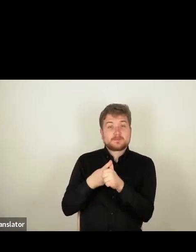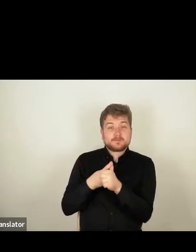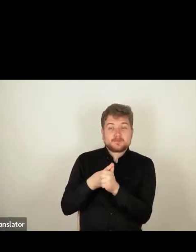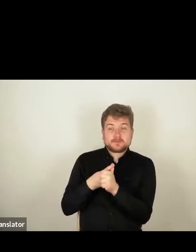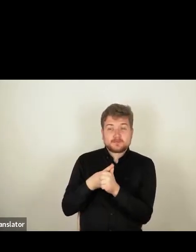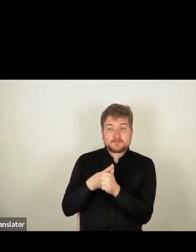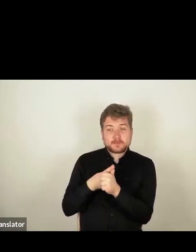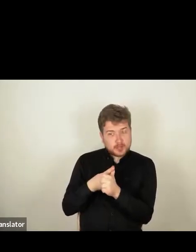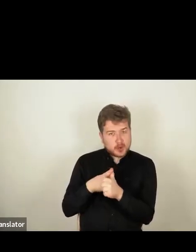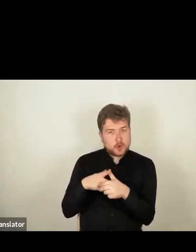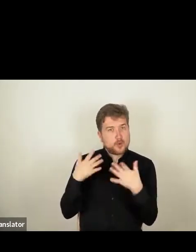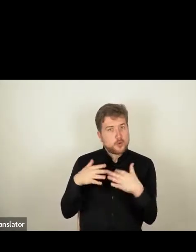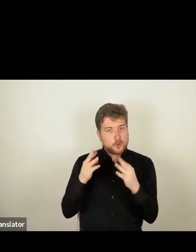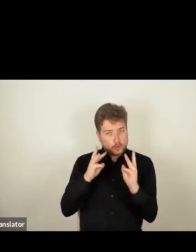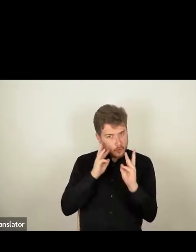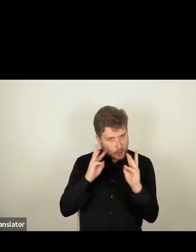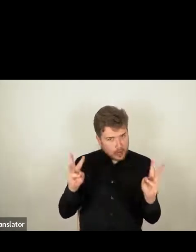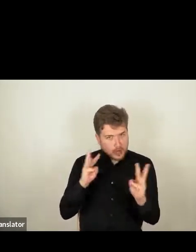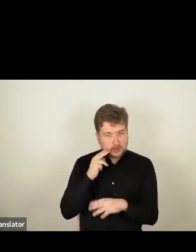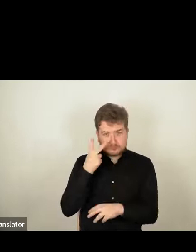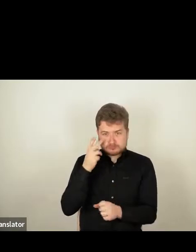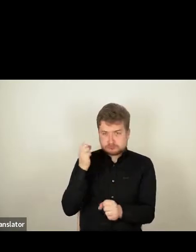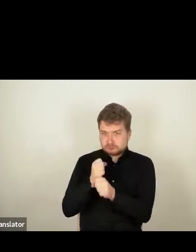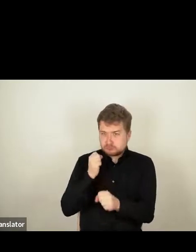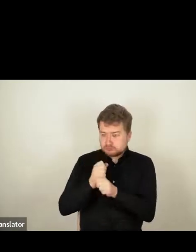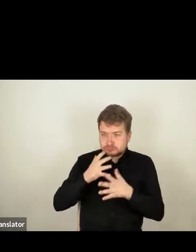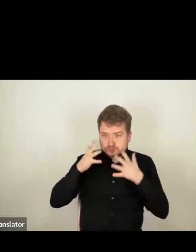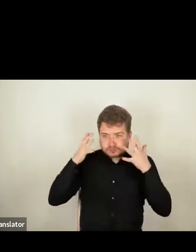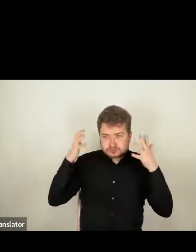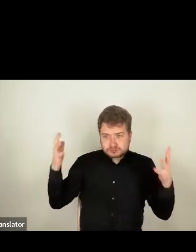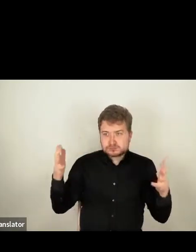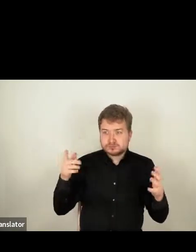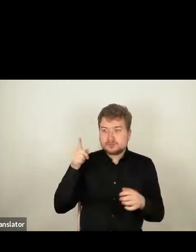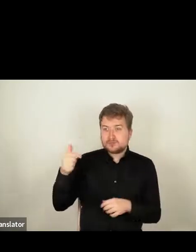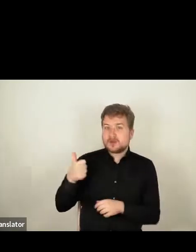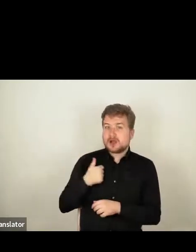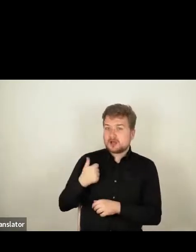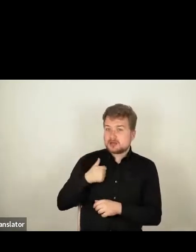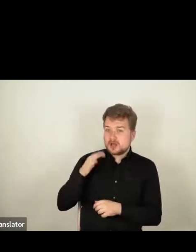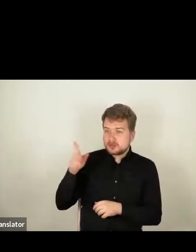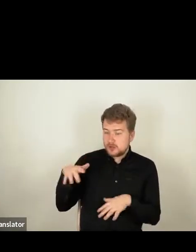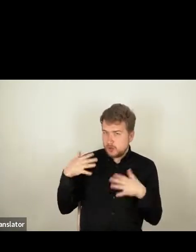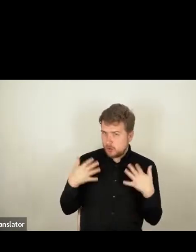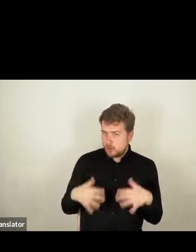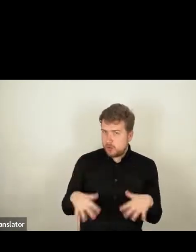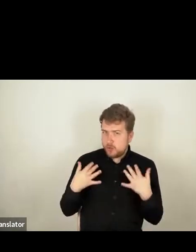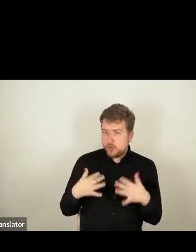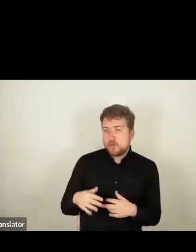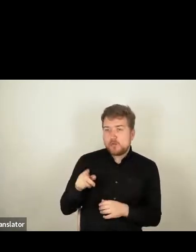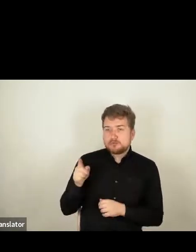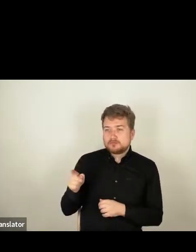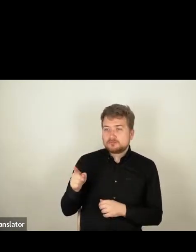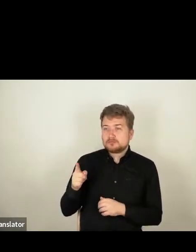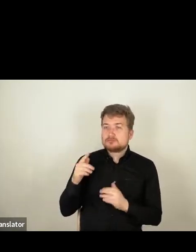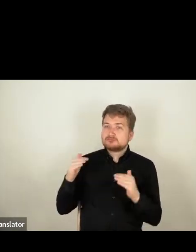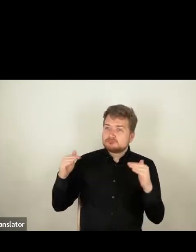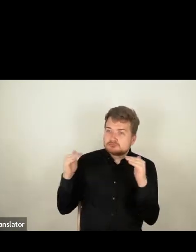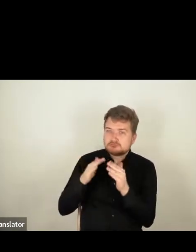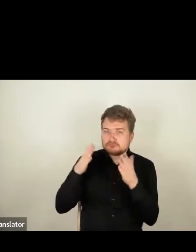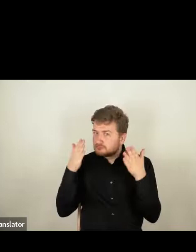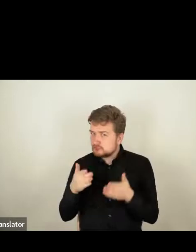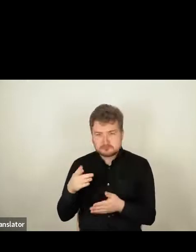work that has happened in Canada, not just on gender mainstreaming and the gender plus